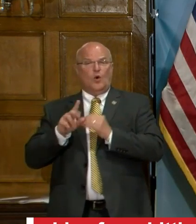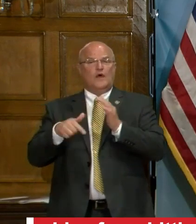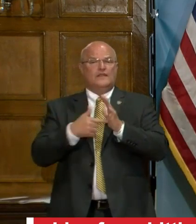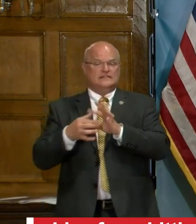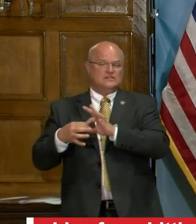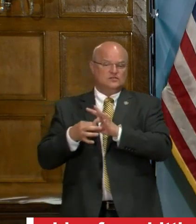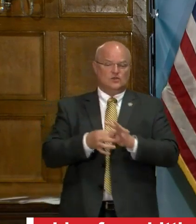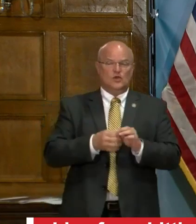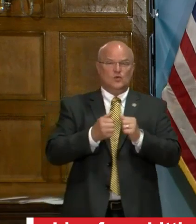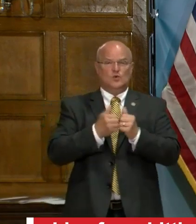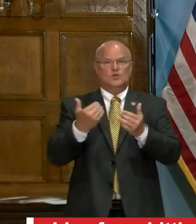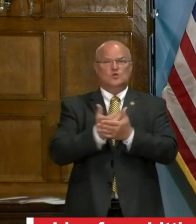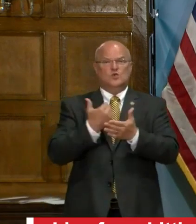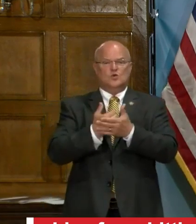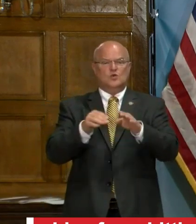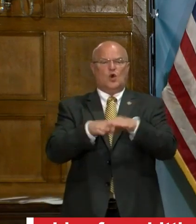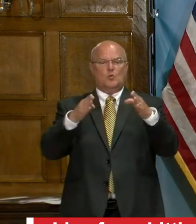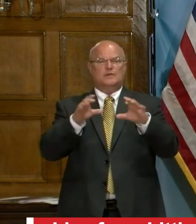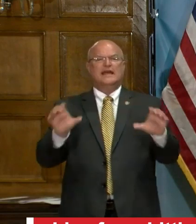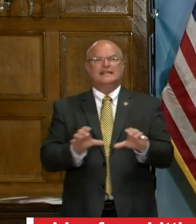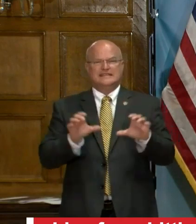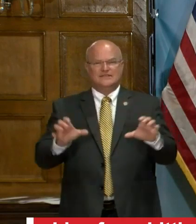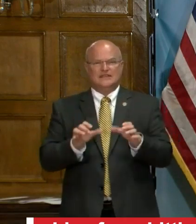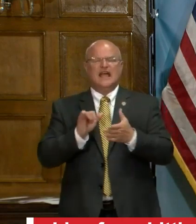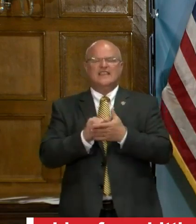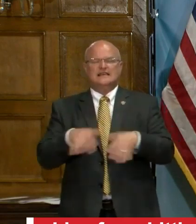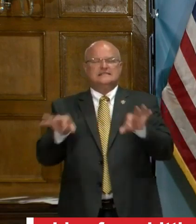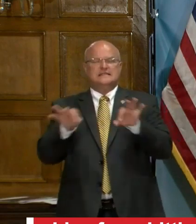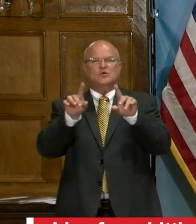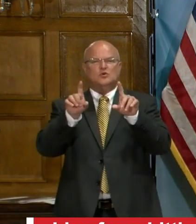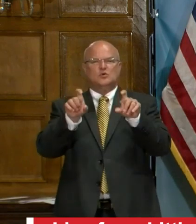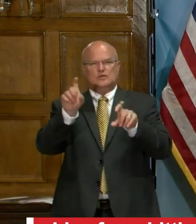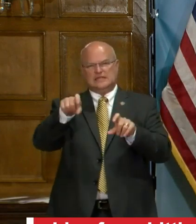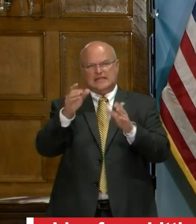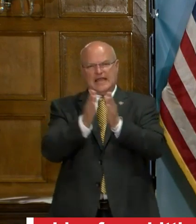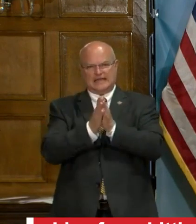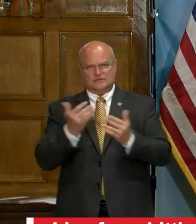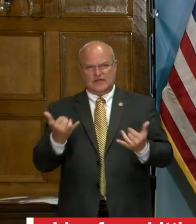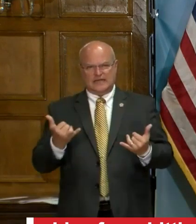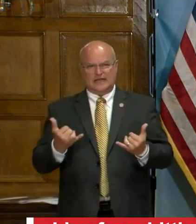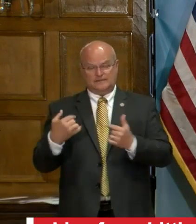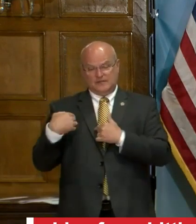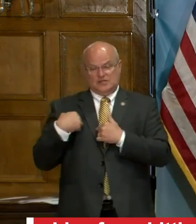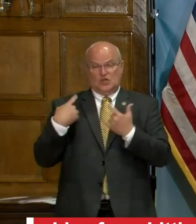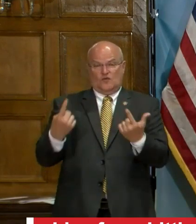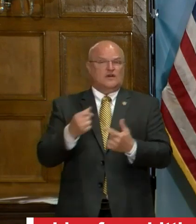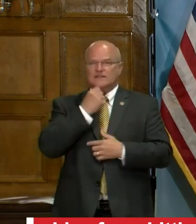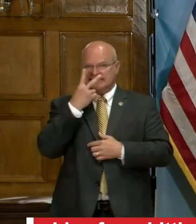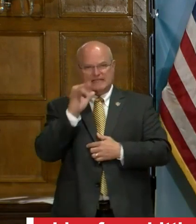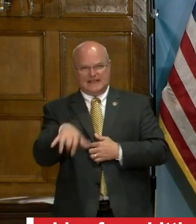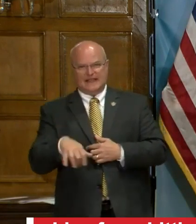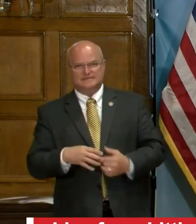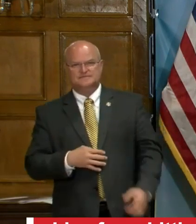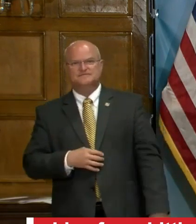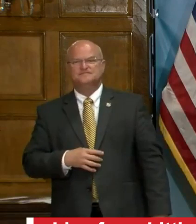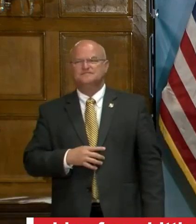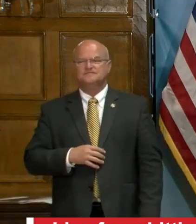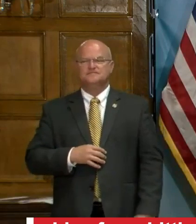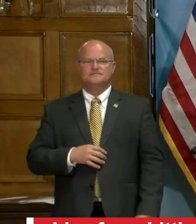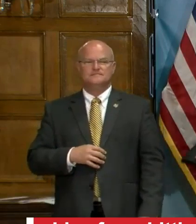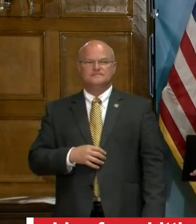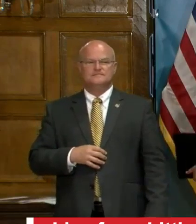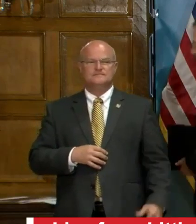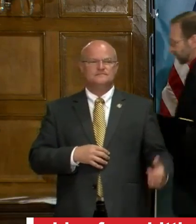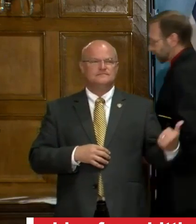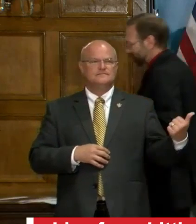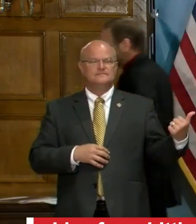these associated with newly opened activities? That's the critical questions we need to answer. So far, we've not seen that. Let